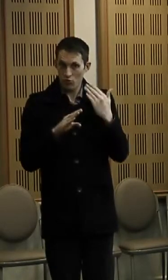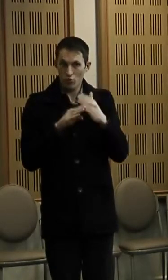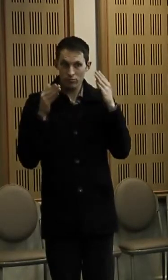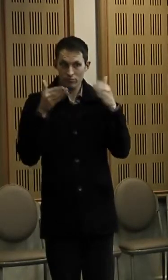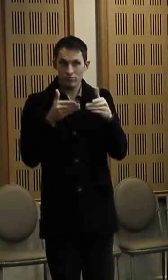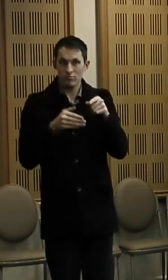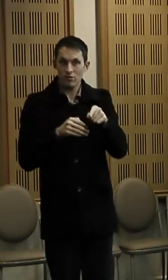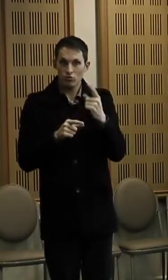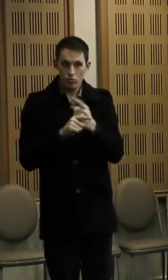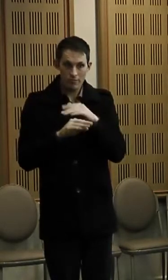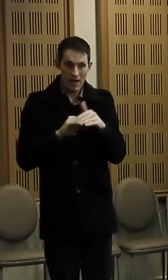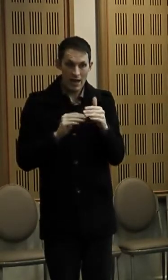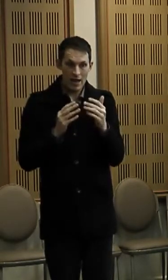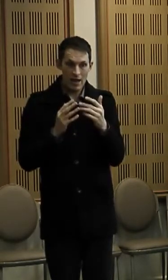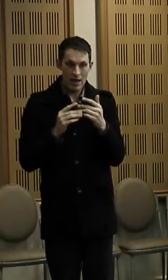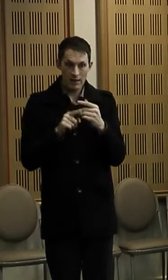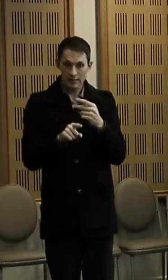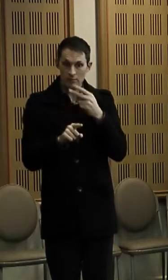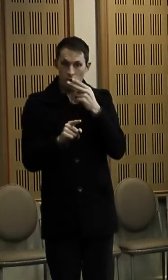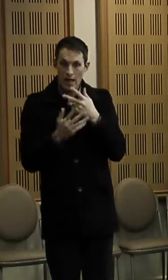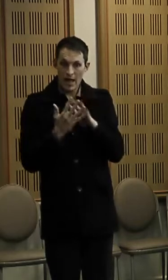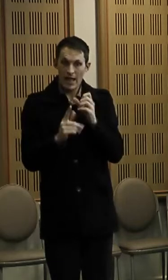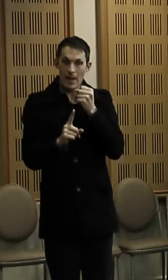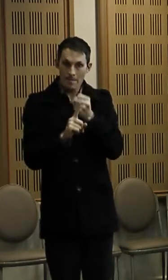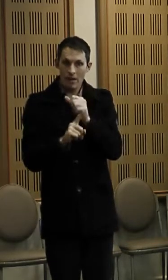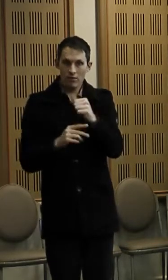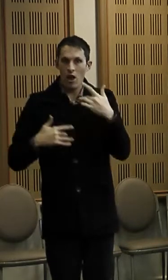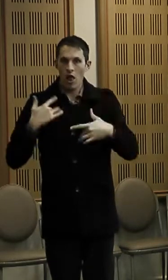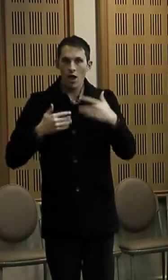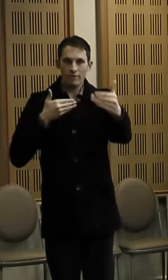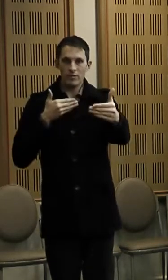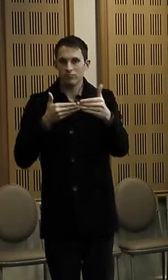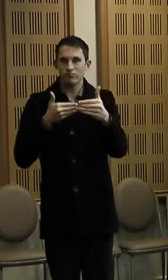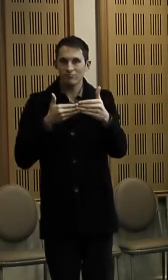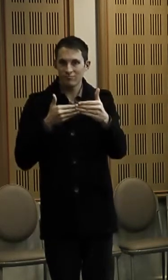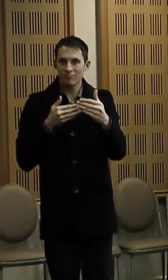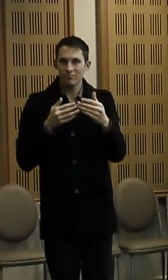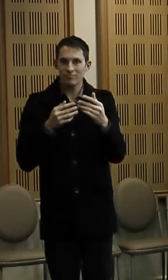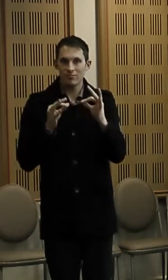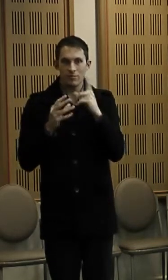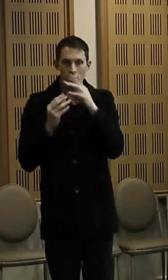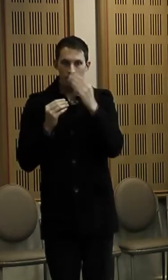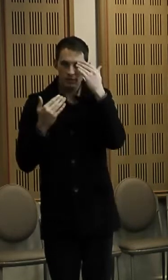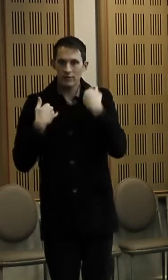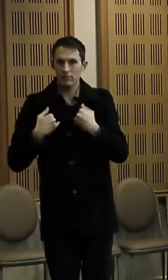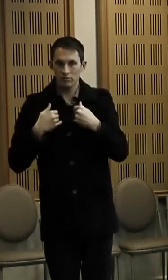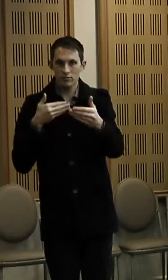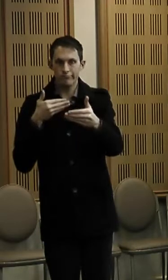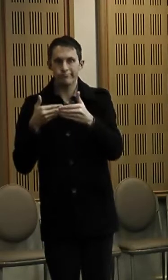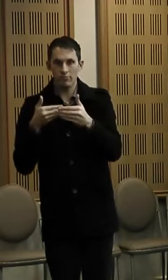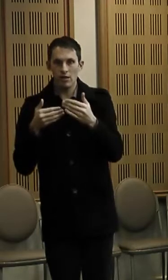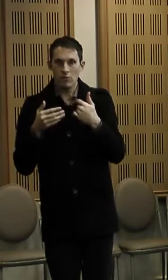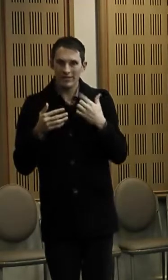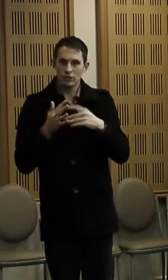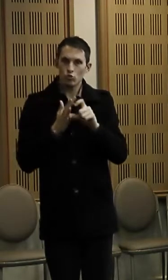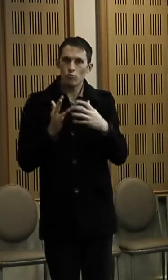about the impact of smoking on the life expectancy of people with a mental illness and how we needed to do more. And in fact, for a long time, we just